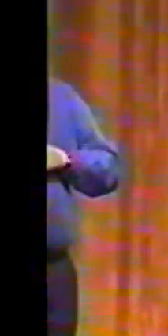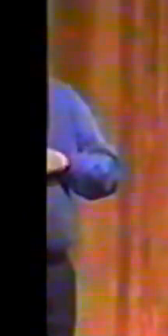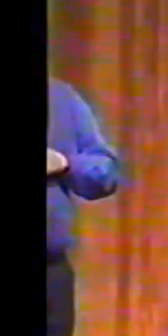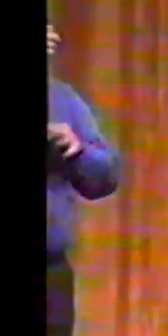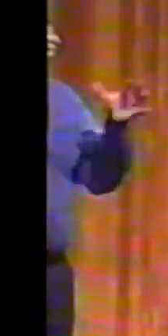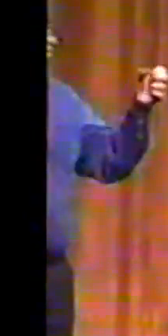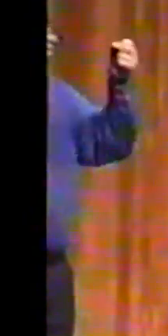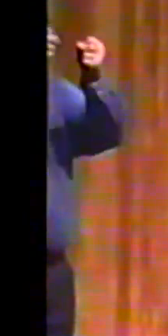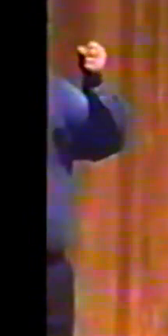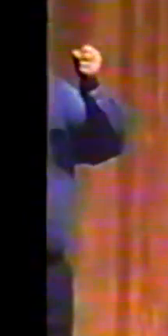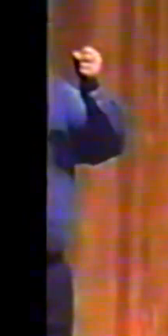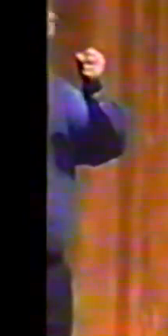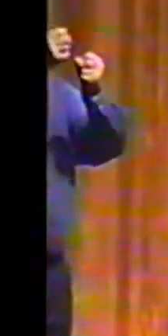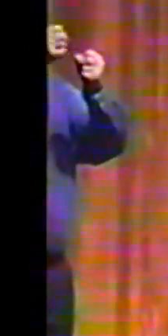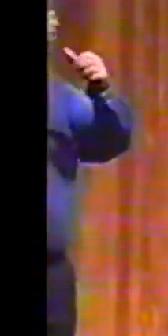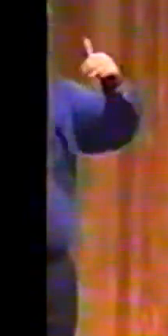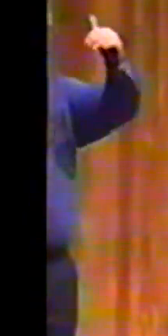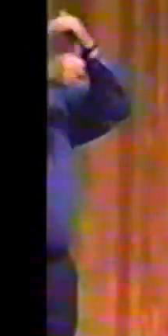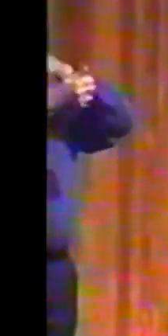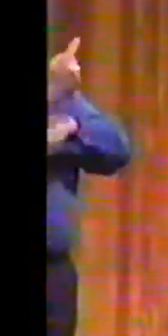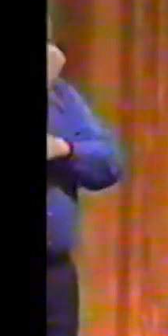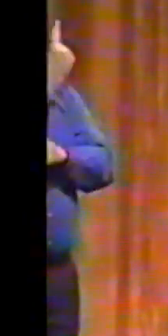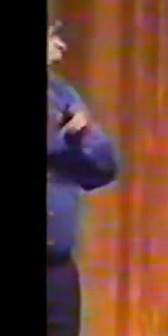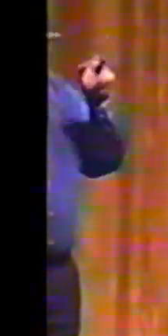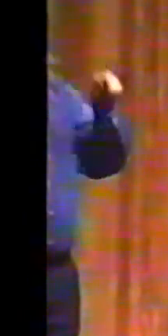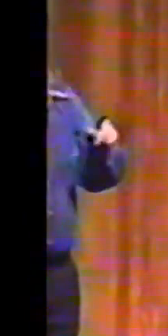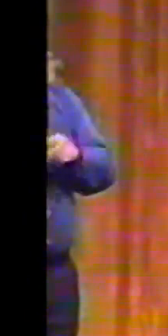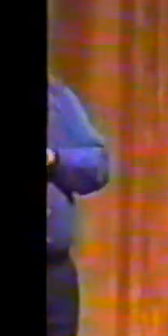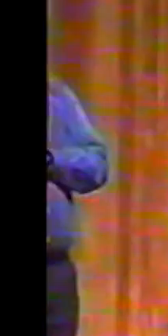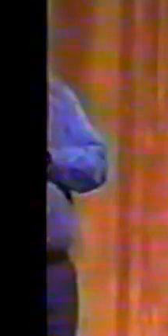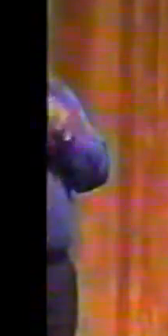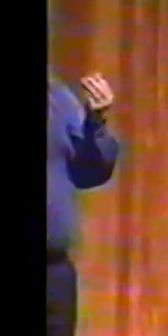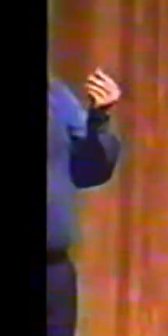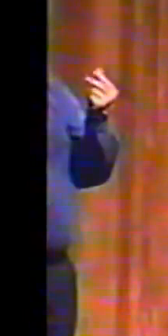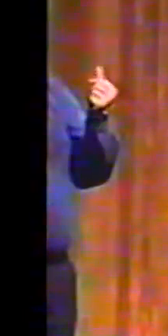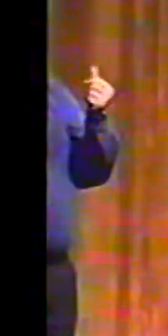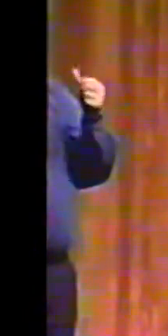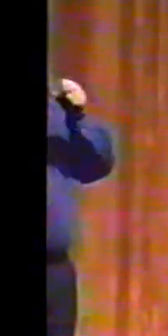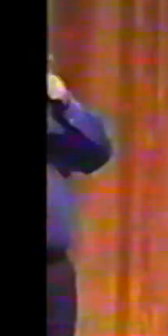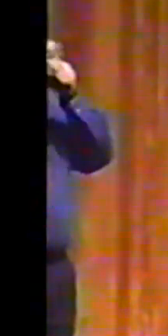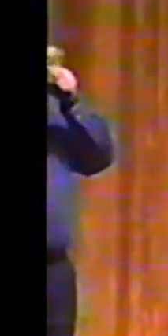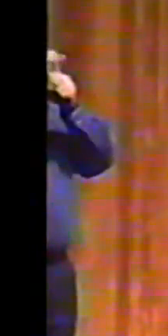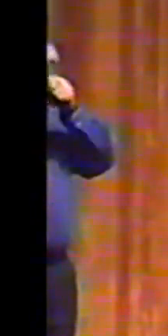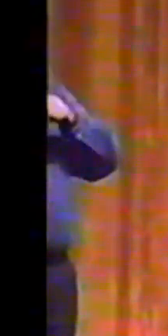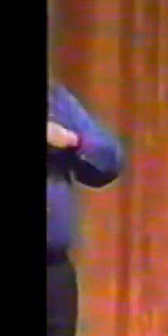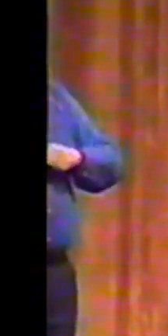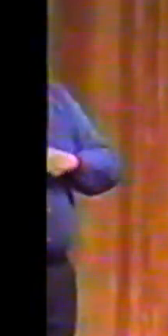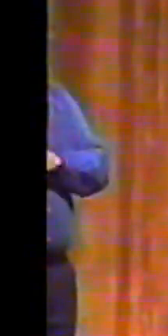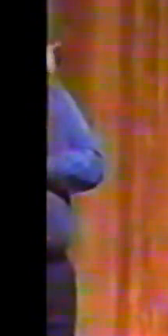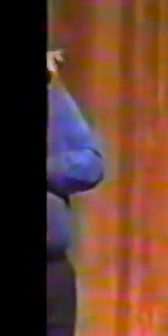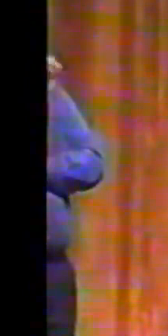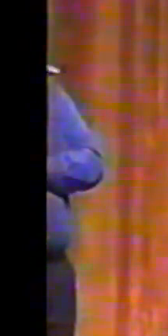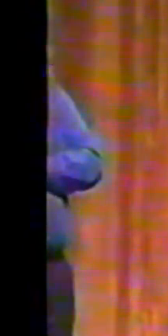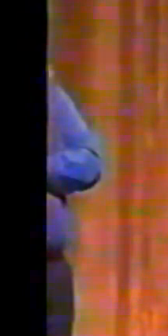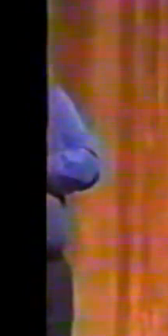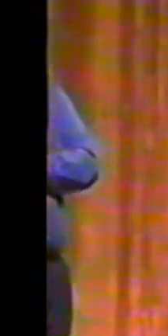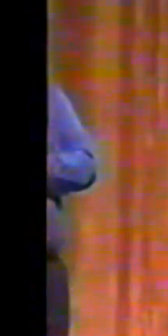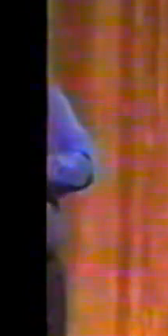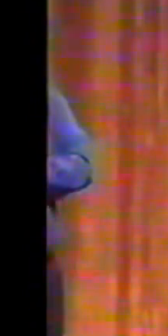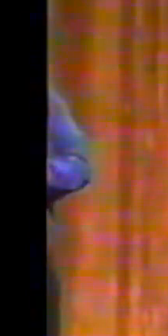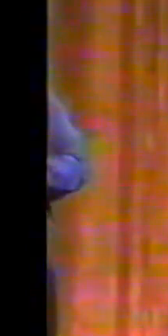person, the Homeland Security Chief, Tom Ridge, because I think is an effort to try to pull it all together. How it would have changed our